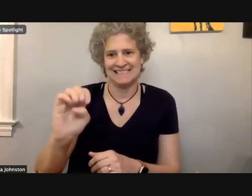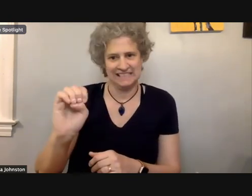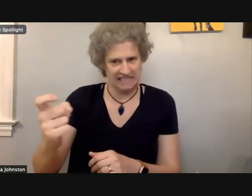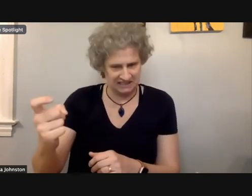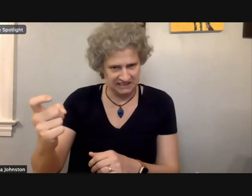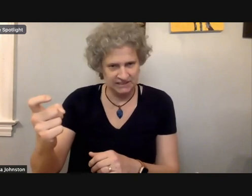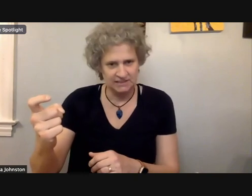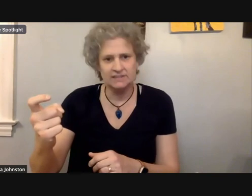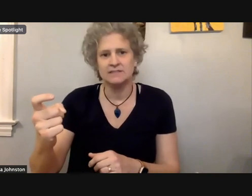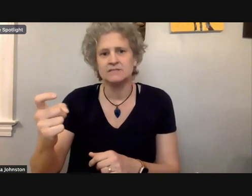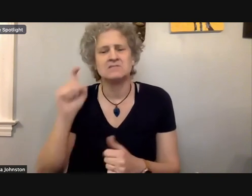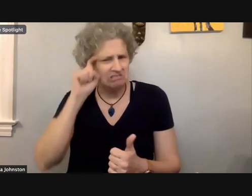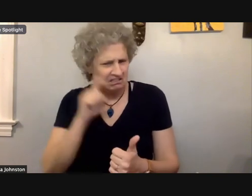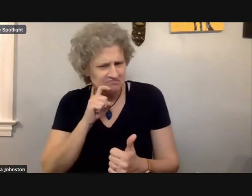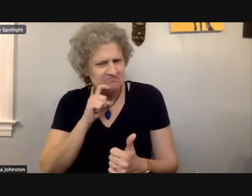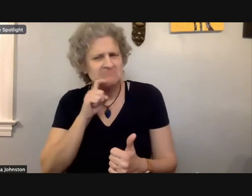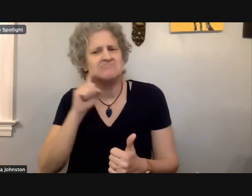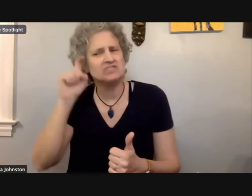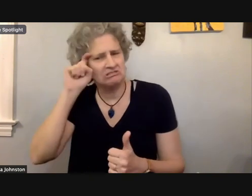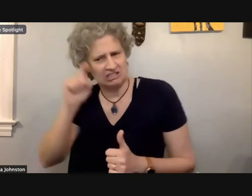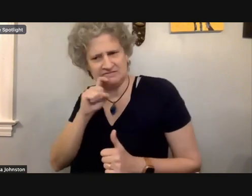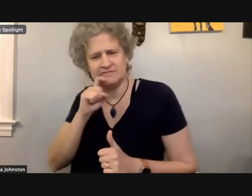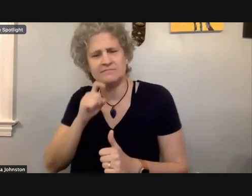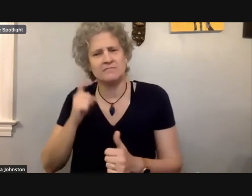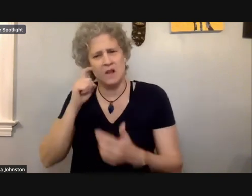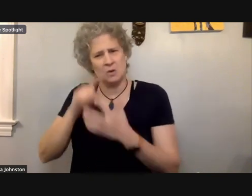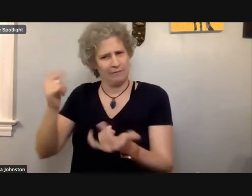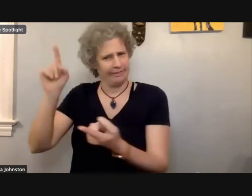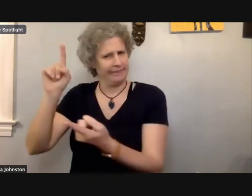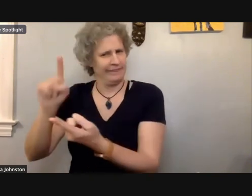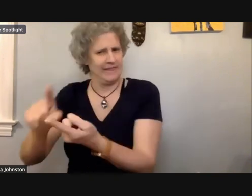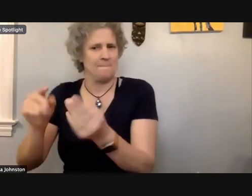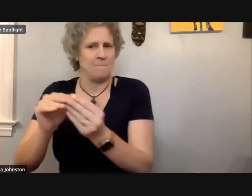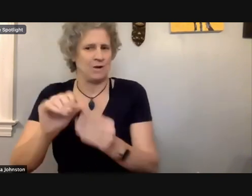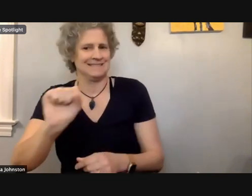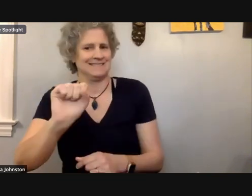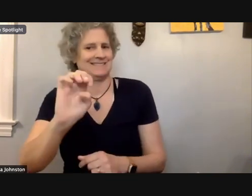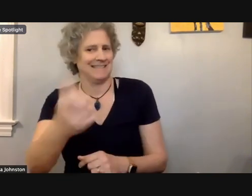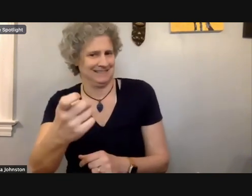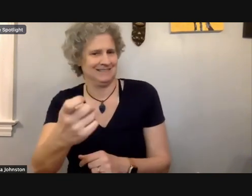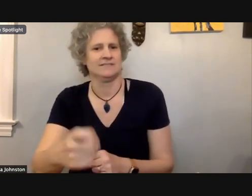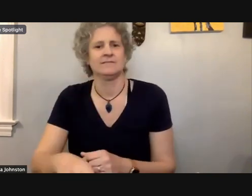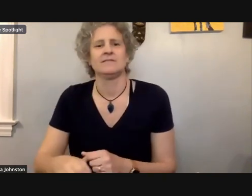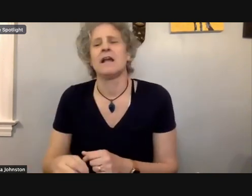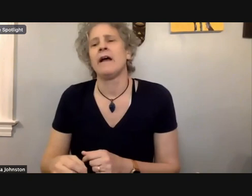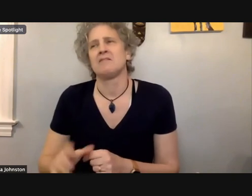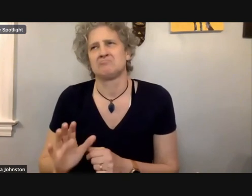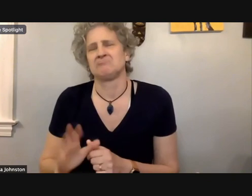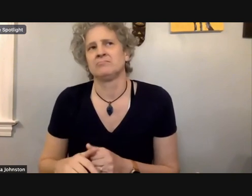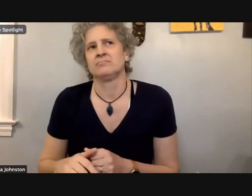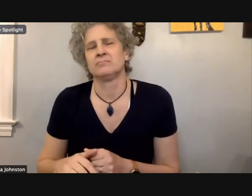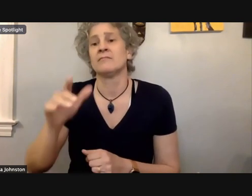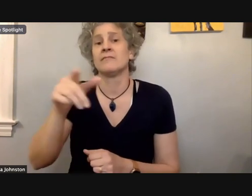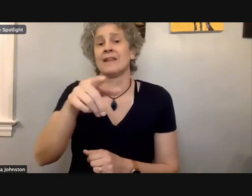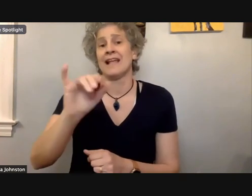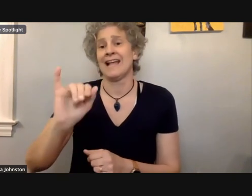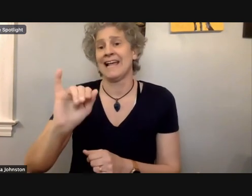So SEX, sex, we fingerspell that. I've seen this. We see this much less now.